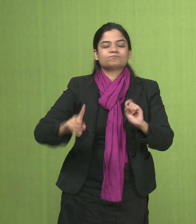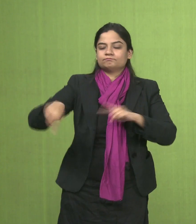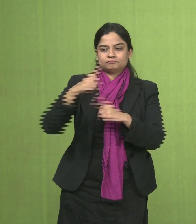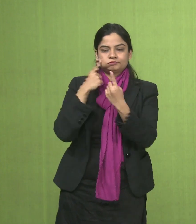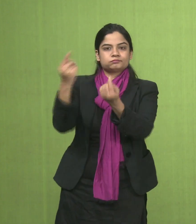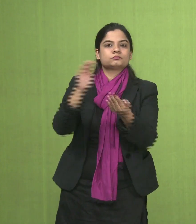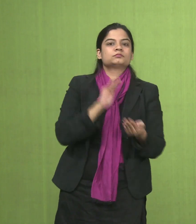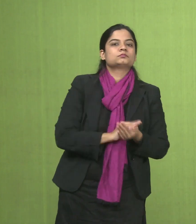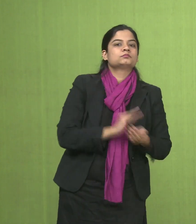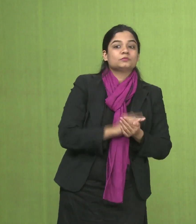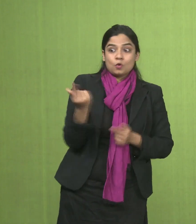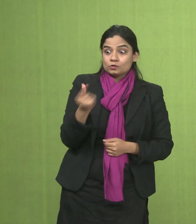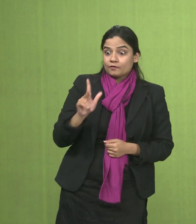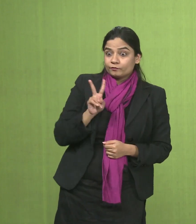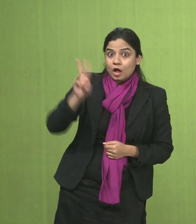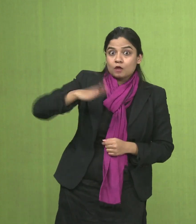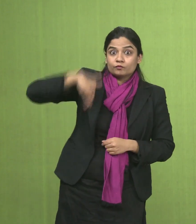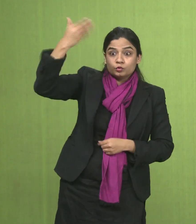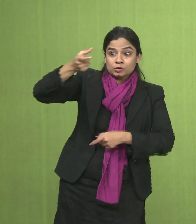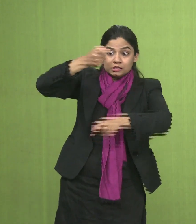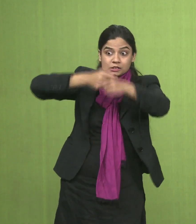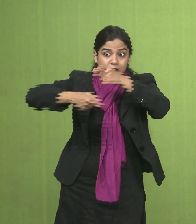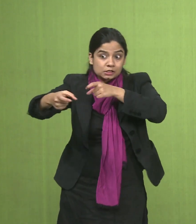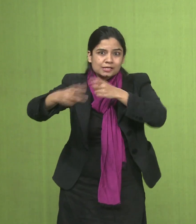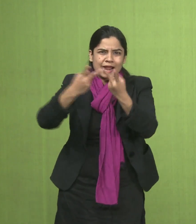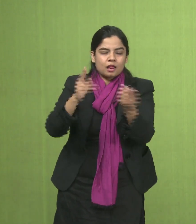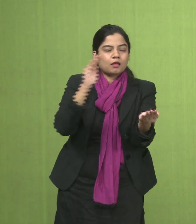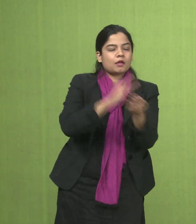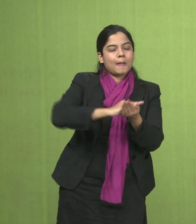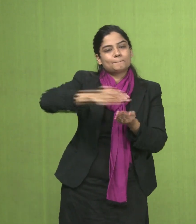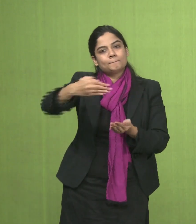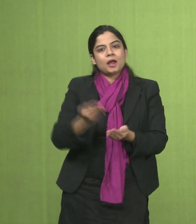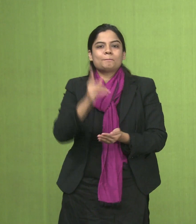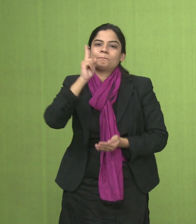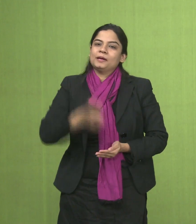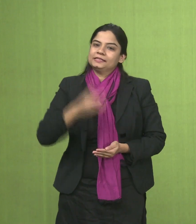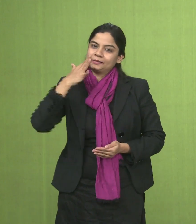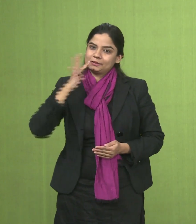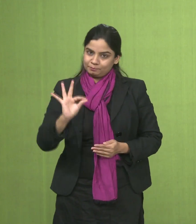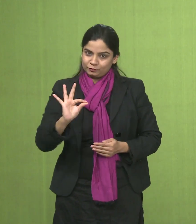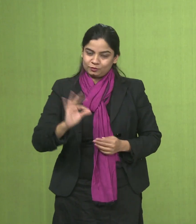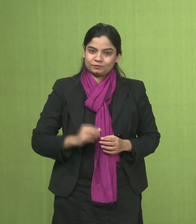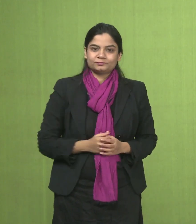payment receipt, etc. Always keep that. This helps you in grievance redressal for genuine